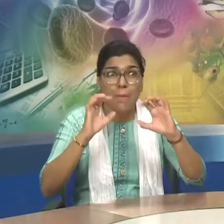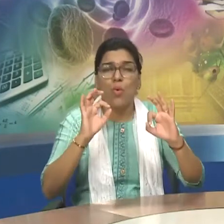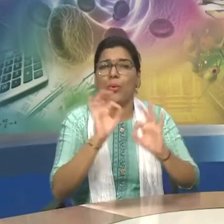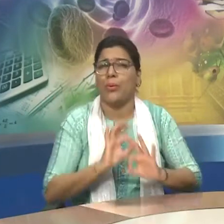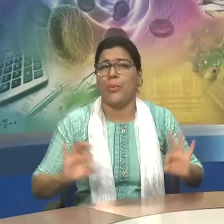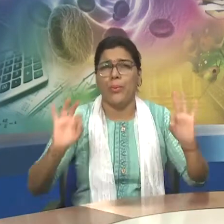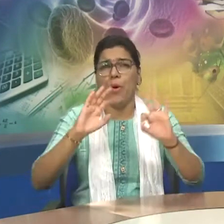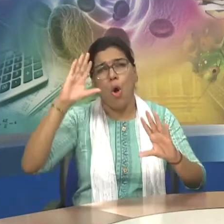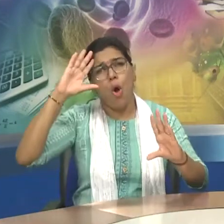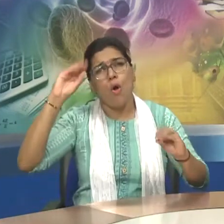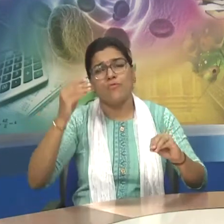a